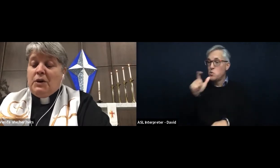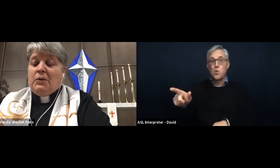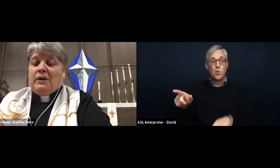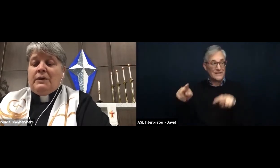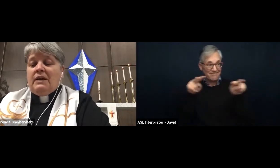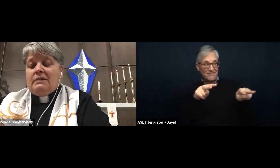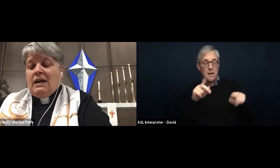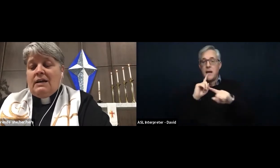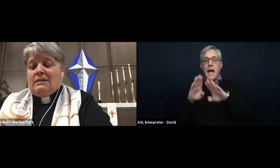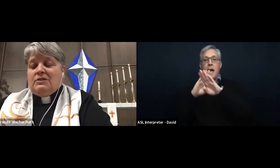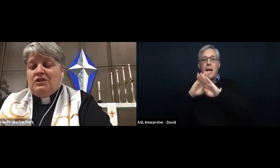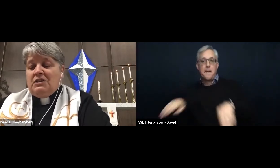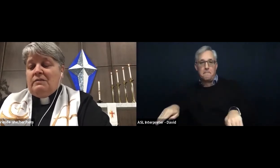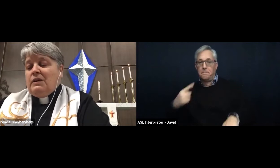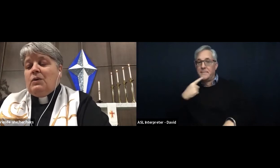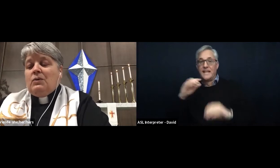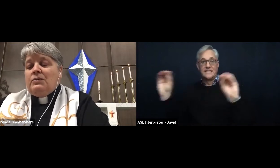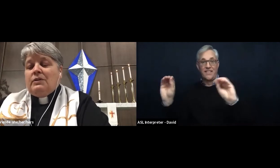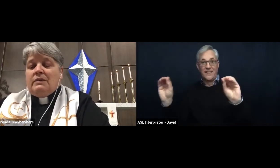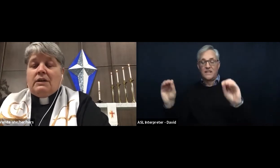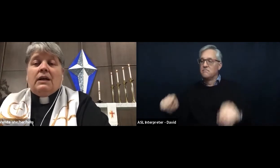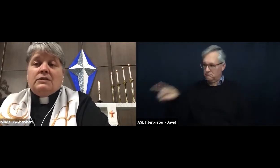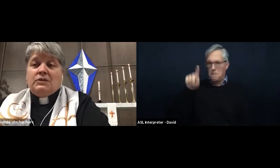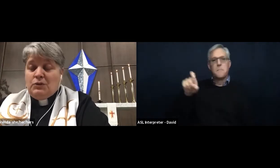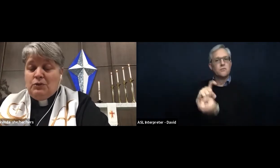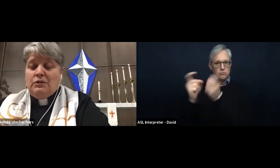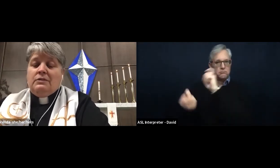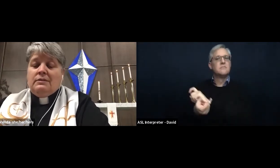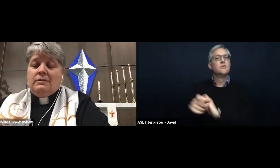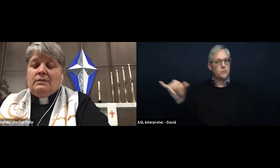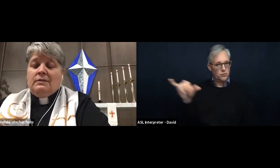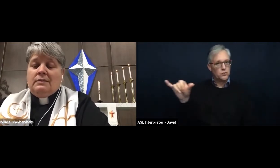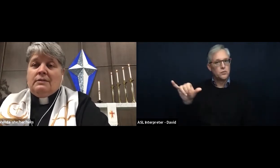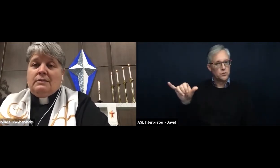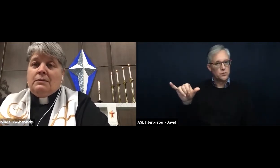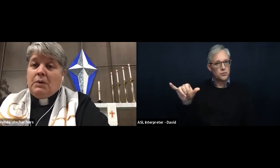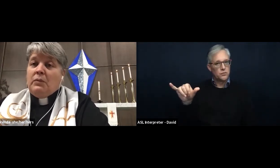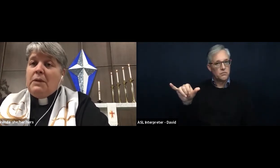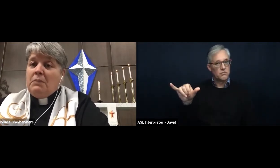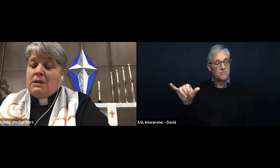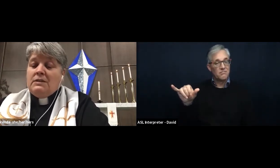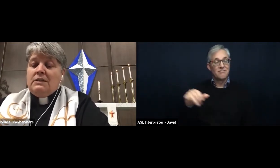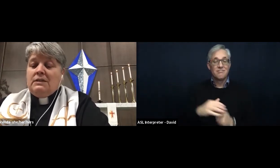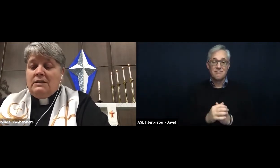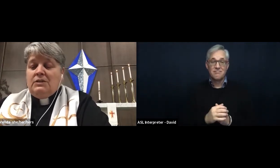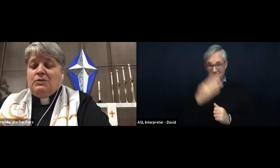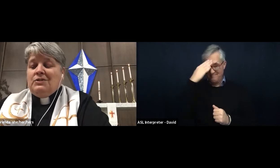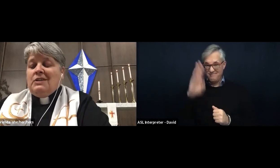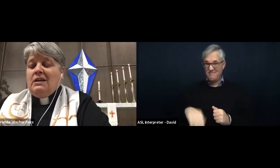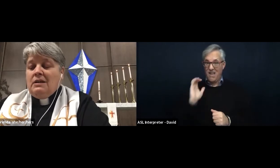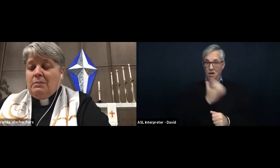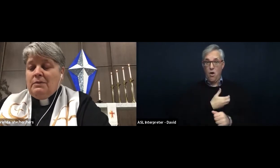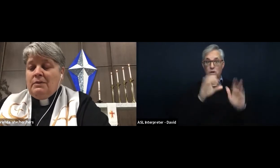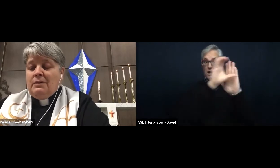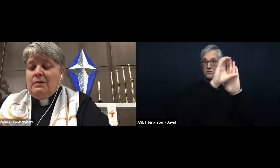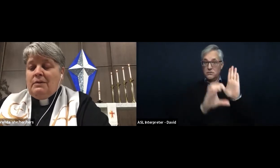We know that we have not achieved the goals of our Constitution, but we must continue to